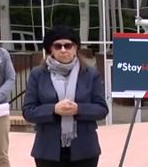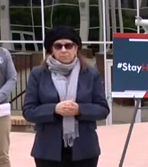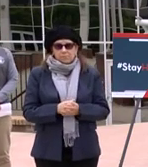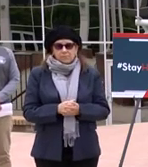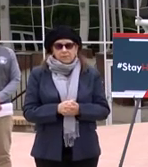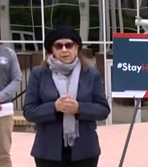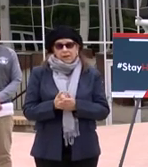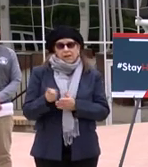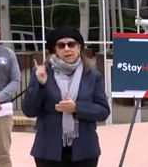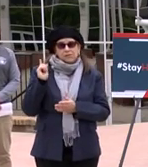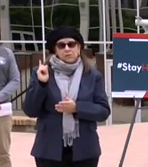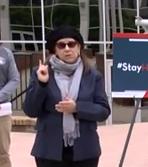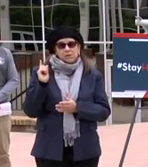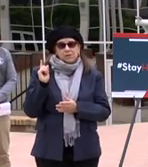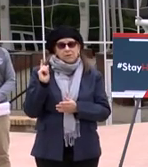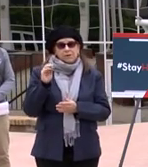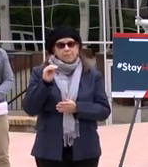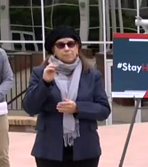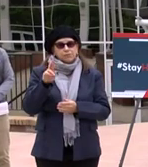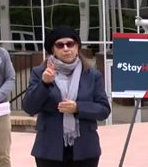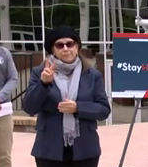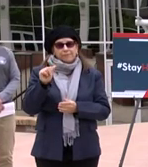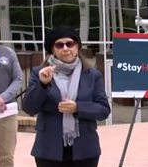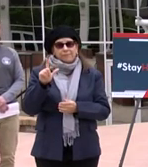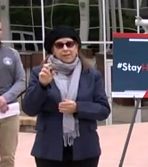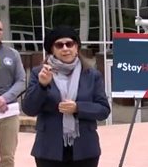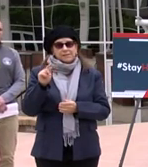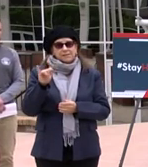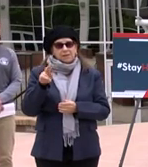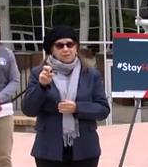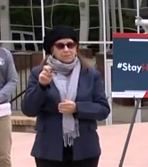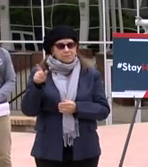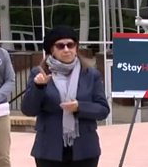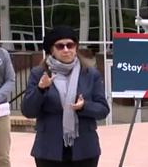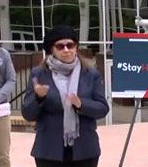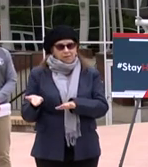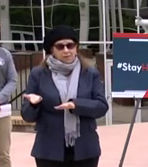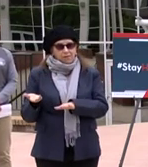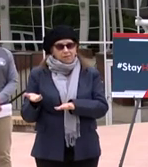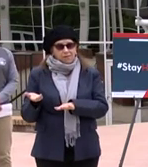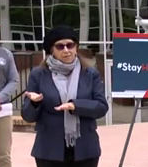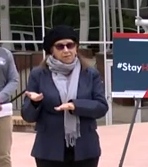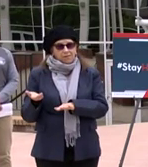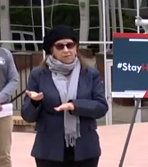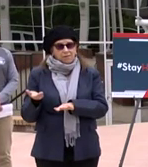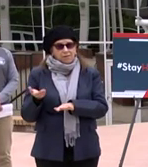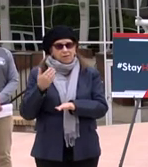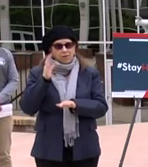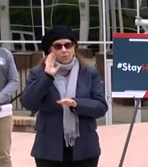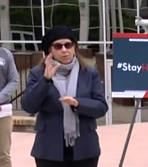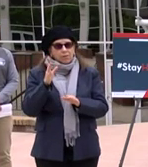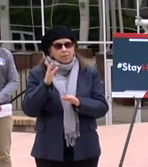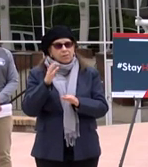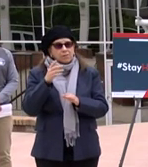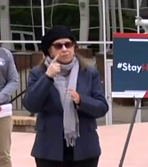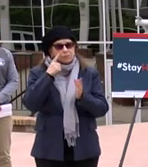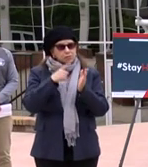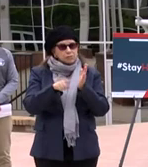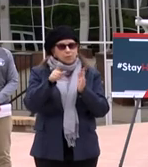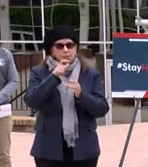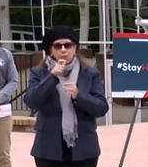that there was going to be contact tracing. Has that been done? Is there a sense that there was any threat to anybody else that was essential in the government that worked around